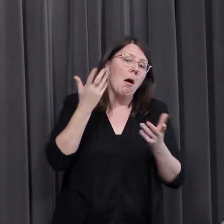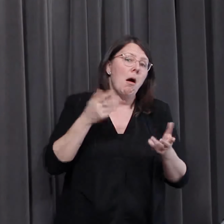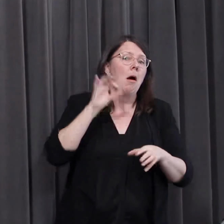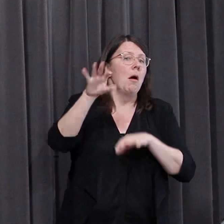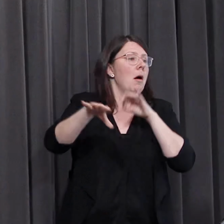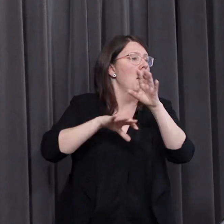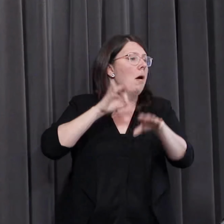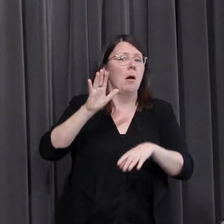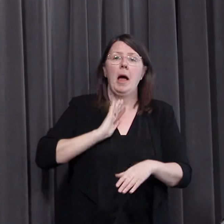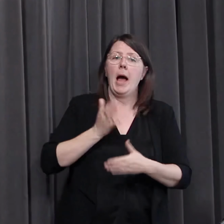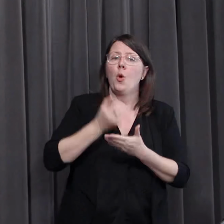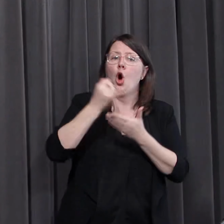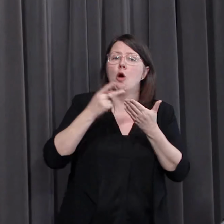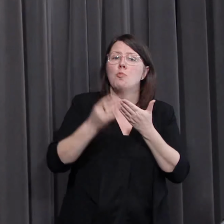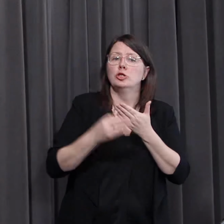been doing lately.